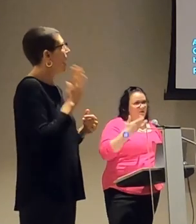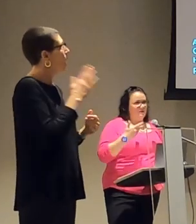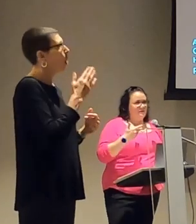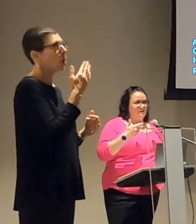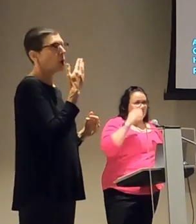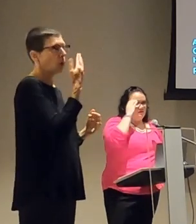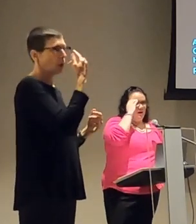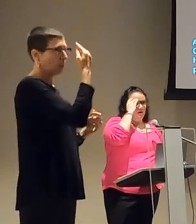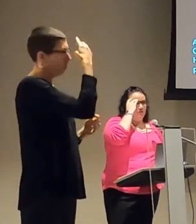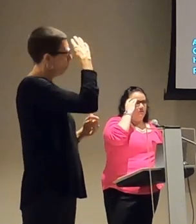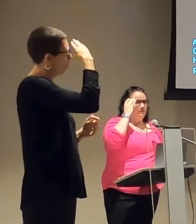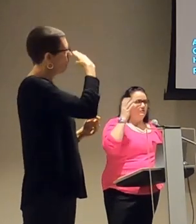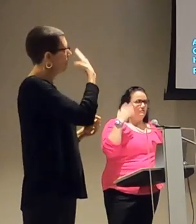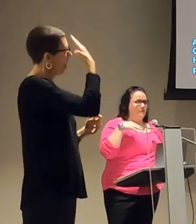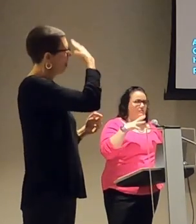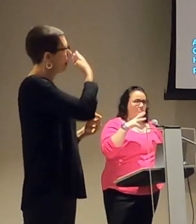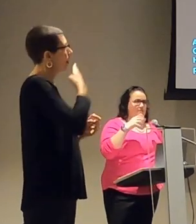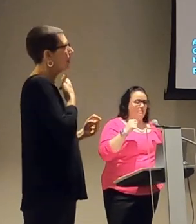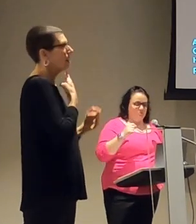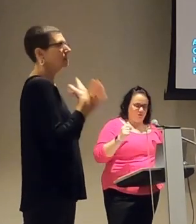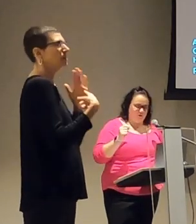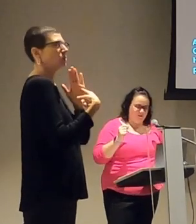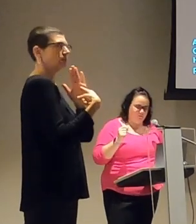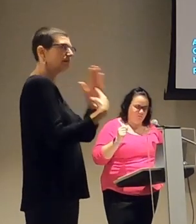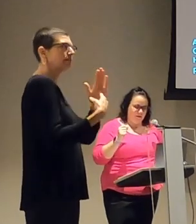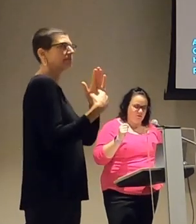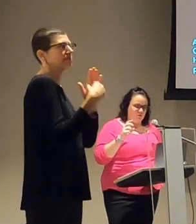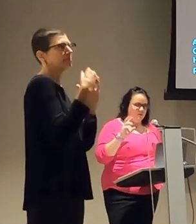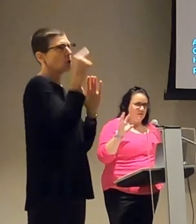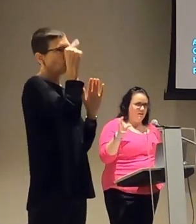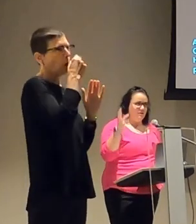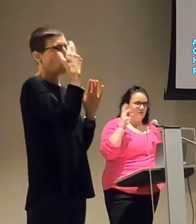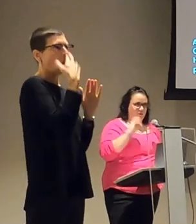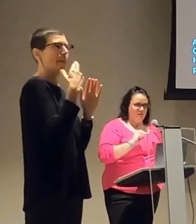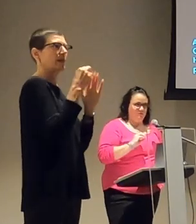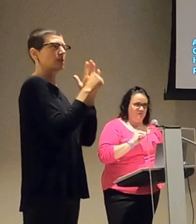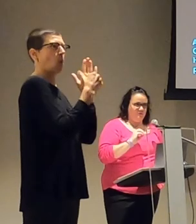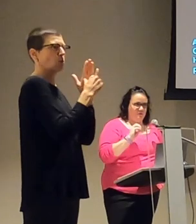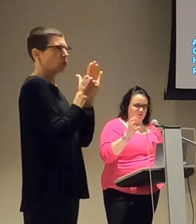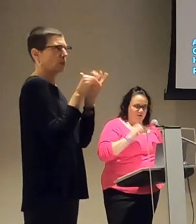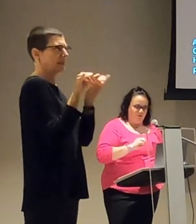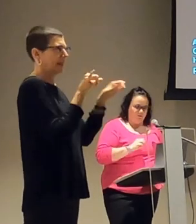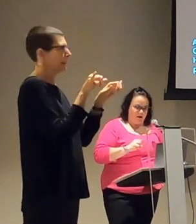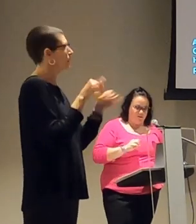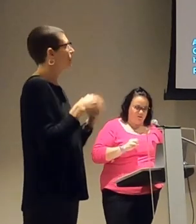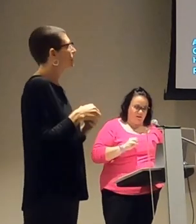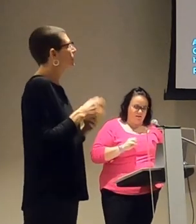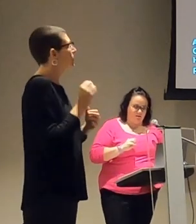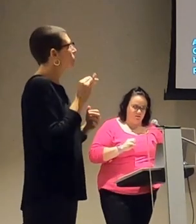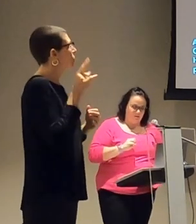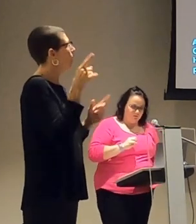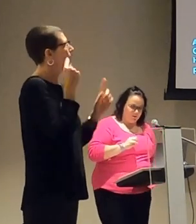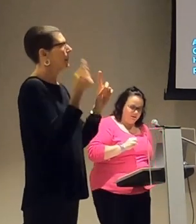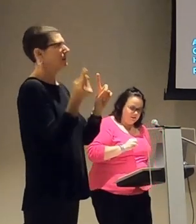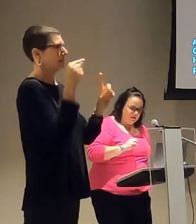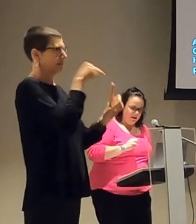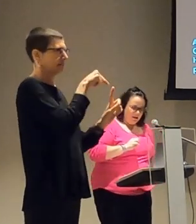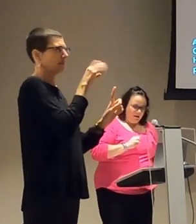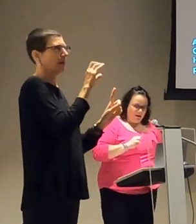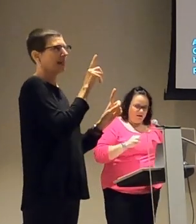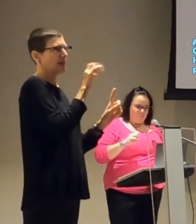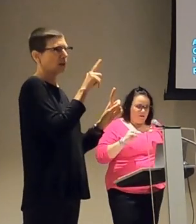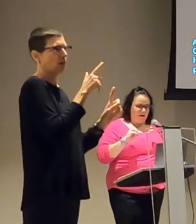is reminiscent of Greco-Roman sculptures. And so Montagna is very clearly going back to a classical